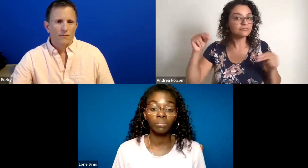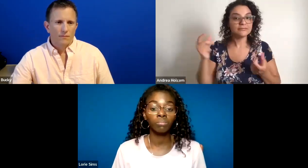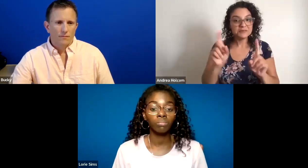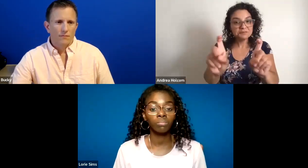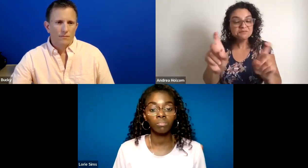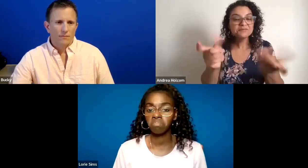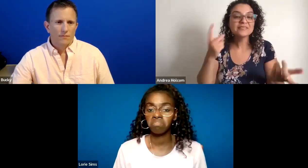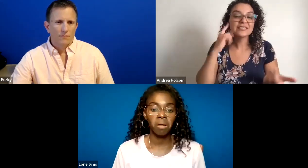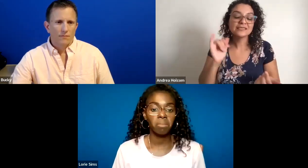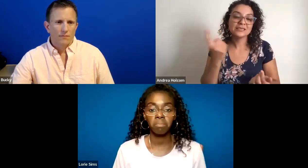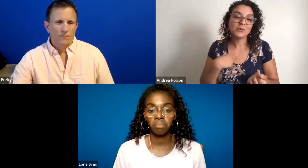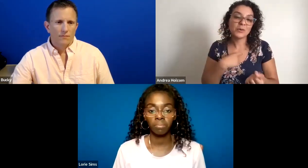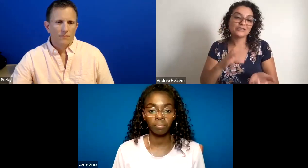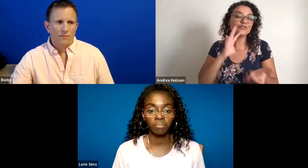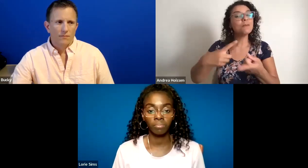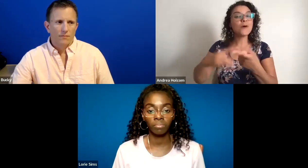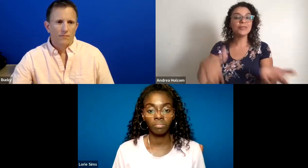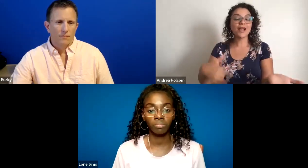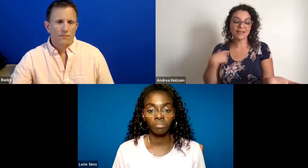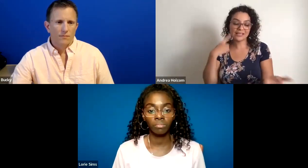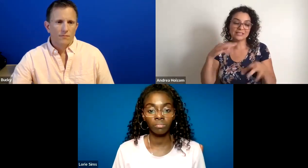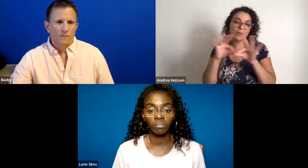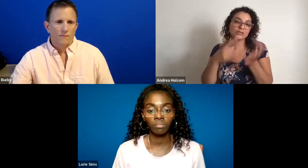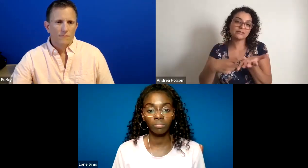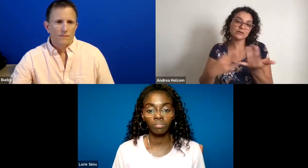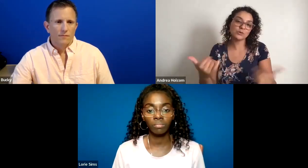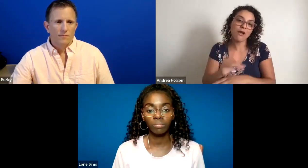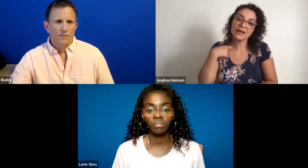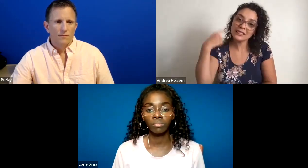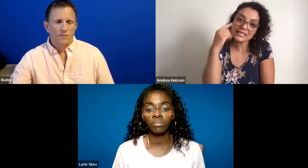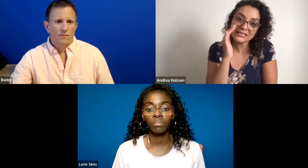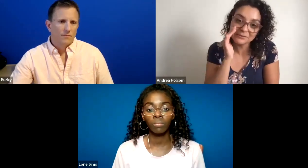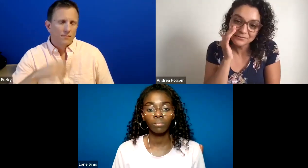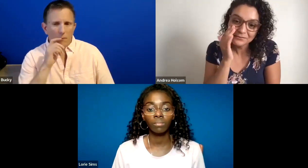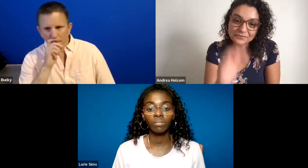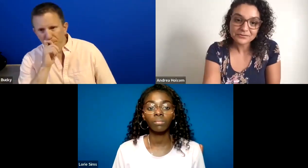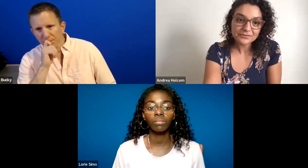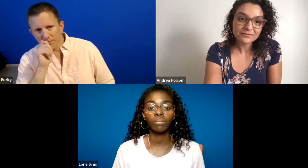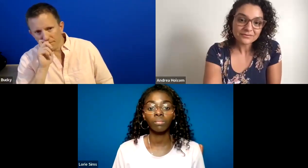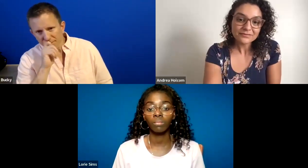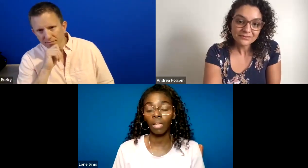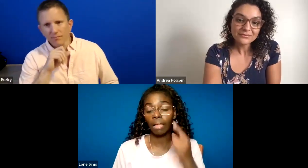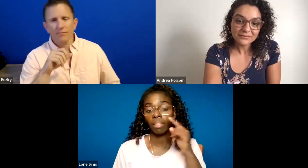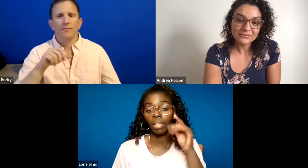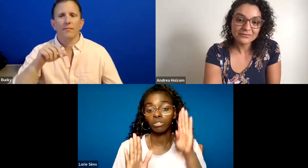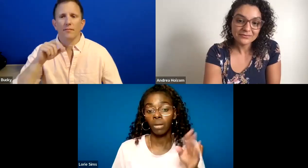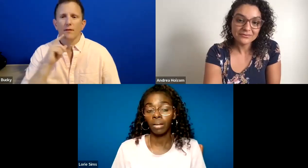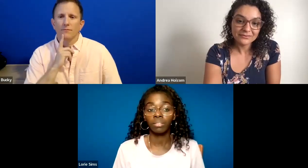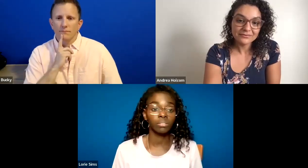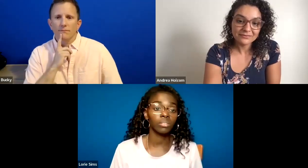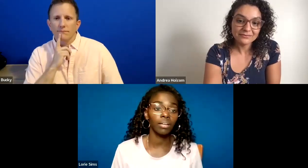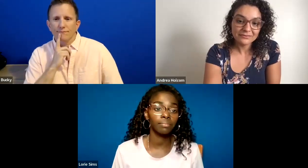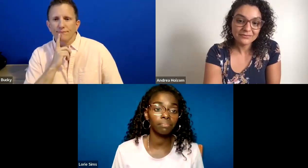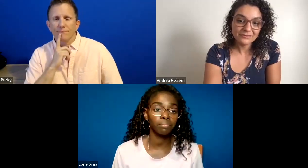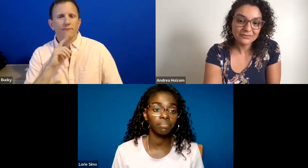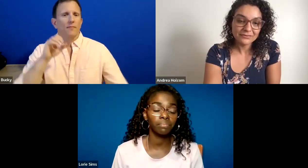their platforms? That's something that we can talk about more and delve into, I think, tonight. How does the